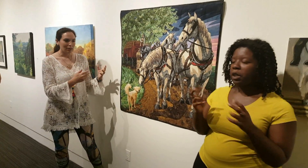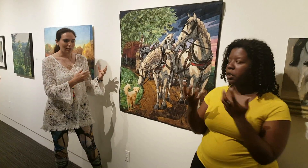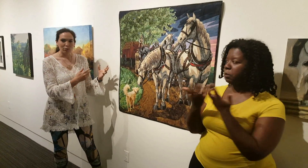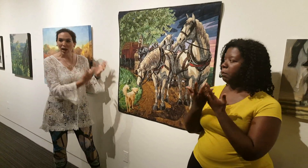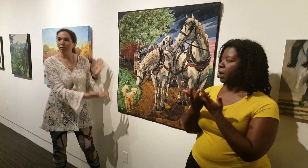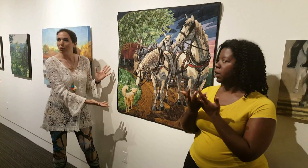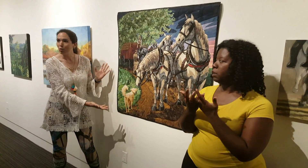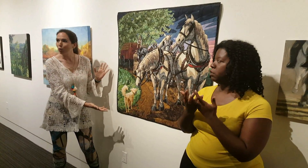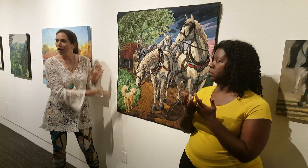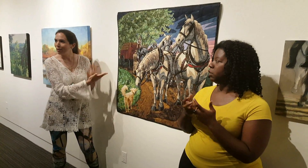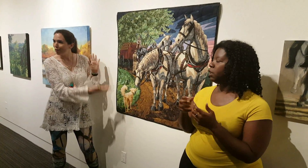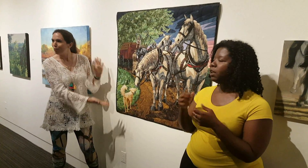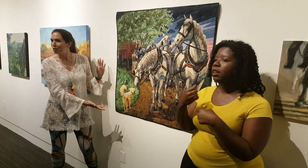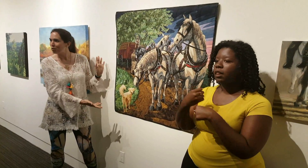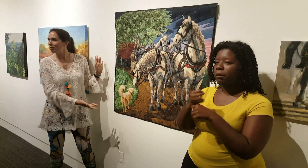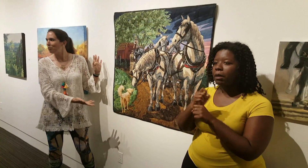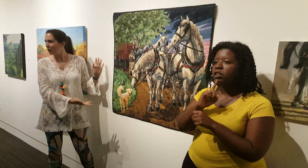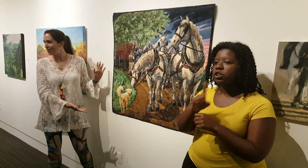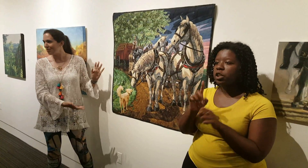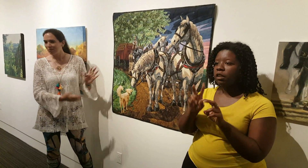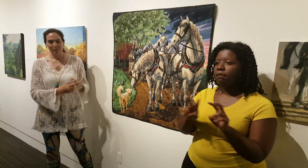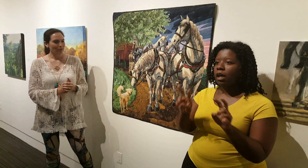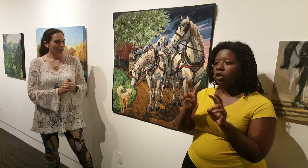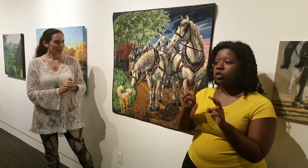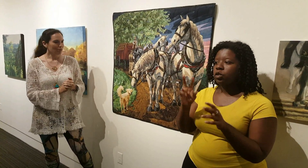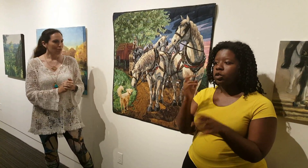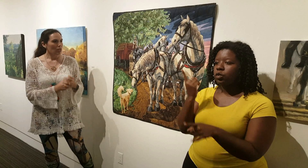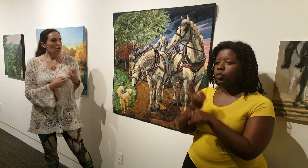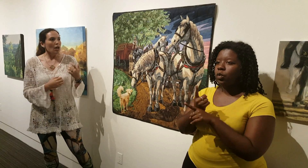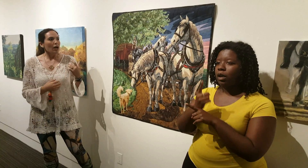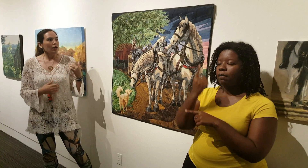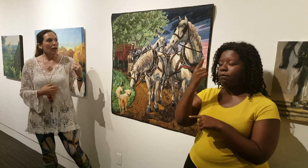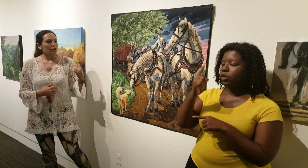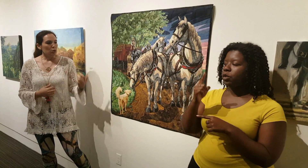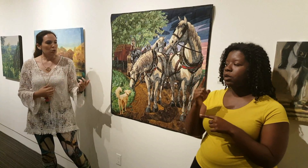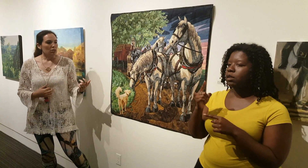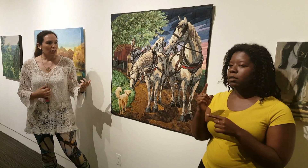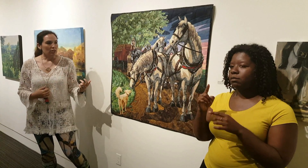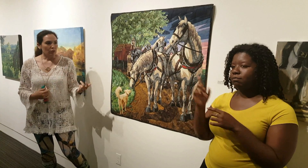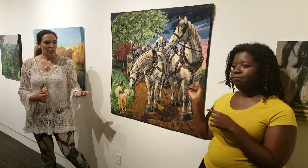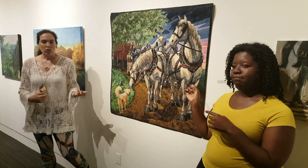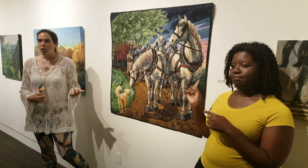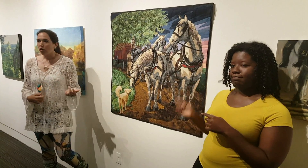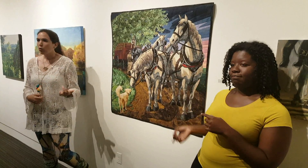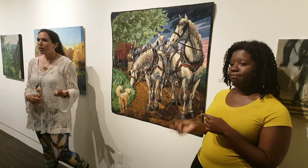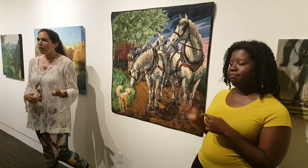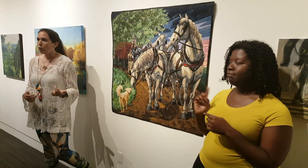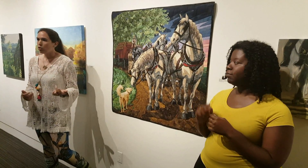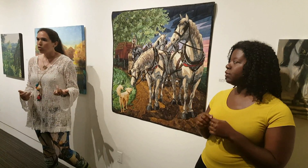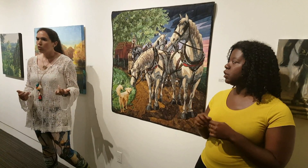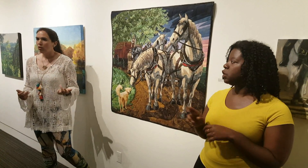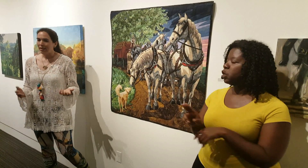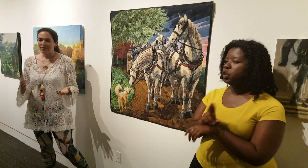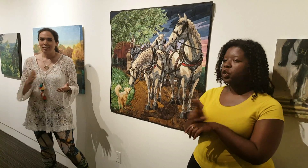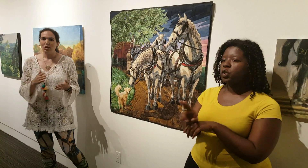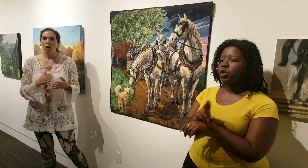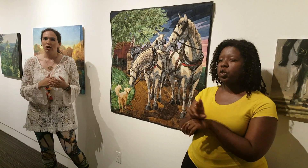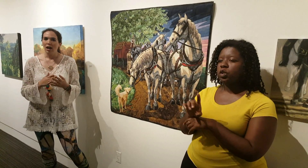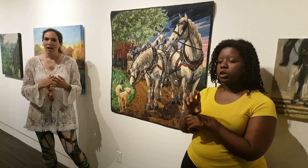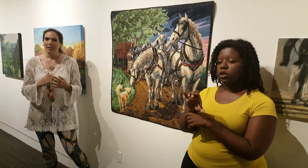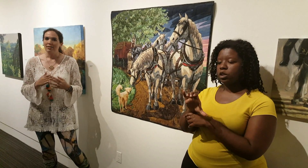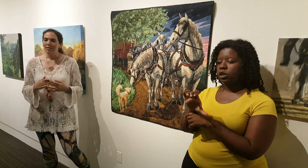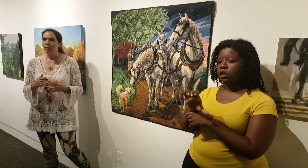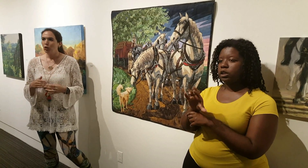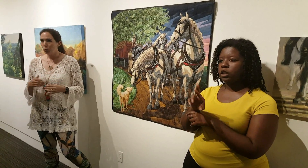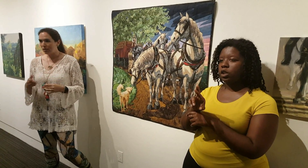But that makes sure that the value is correct in the finished piece. I use a device called a Cricut, and